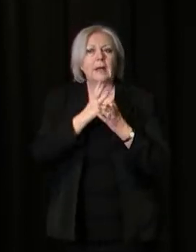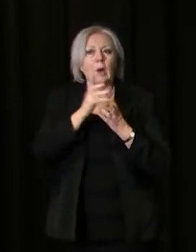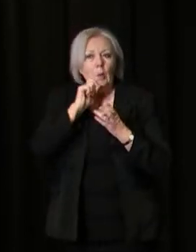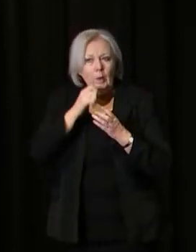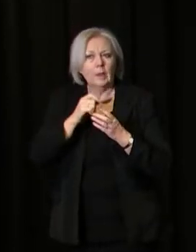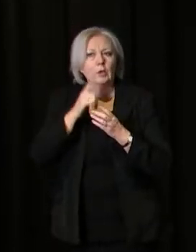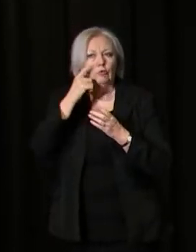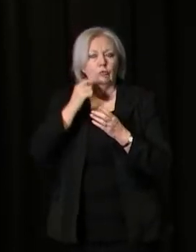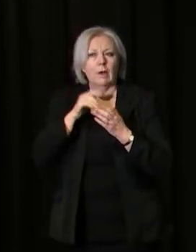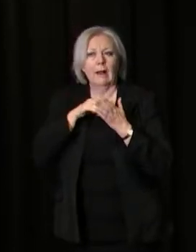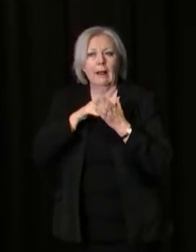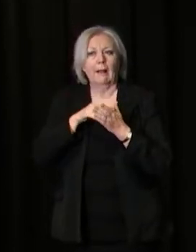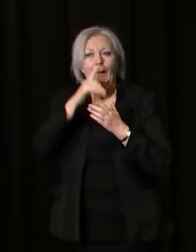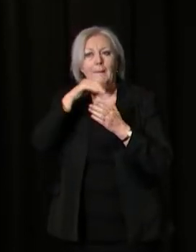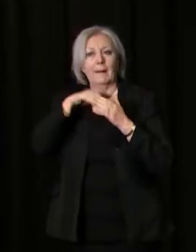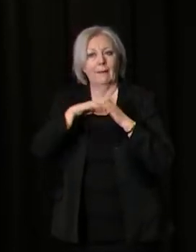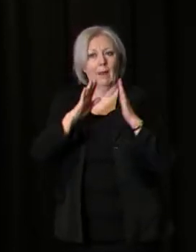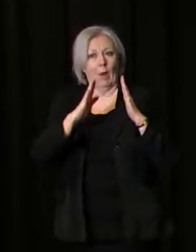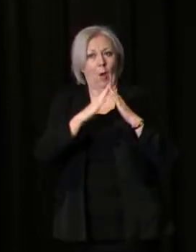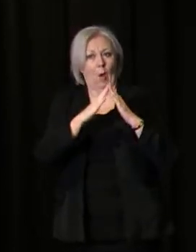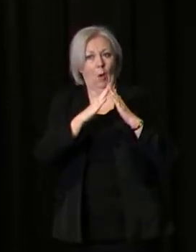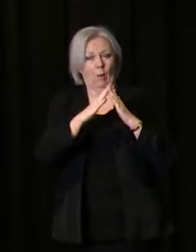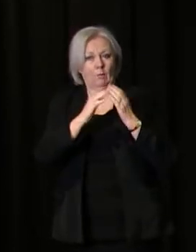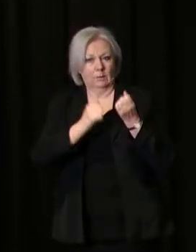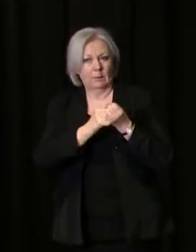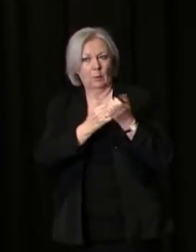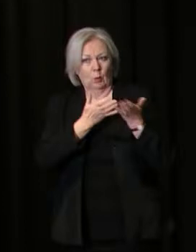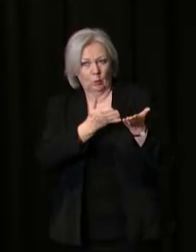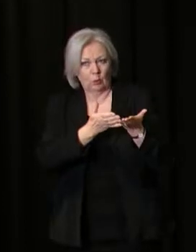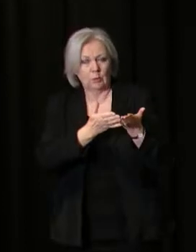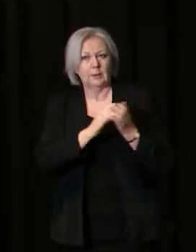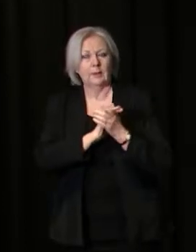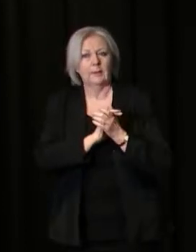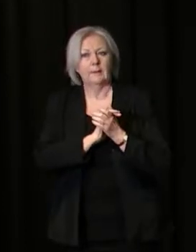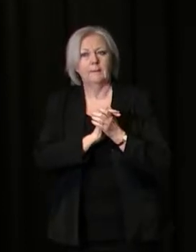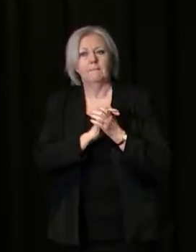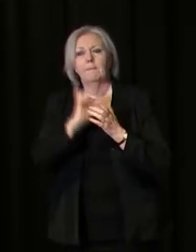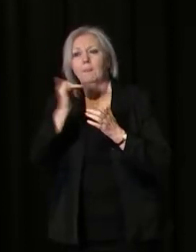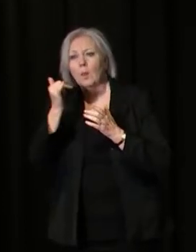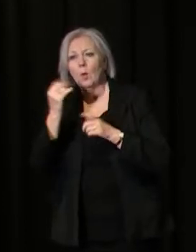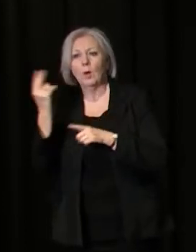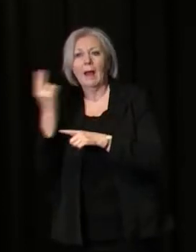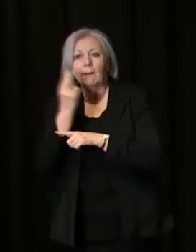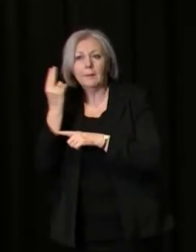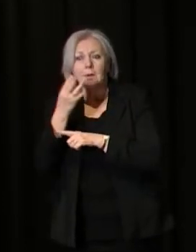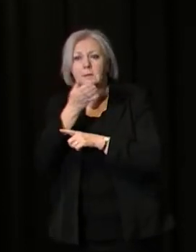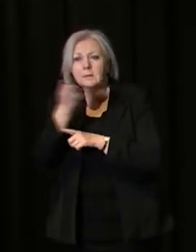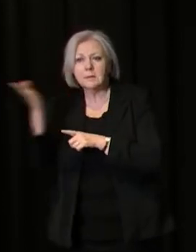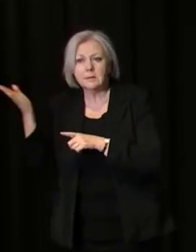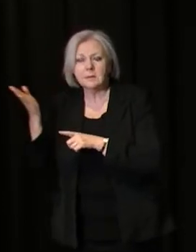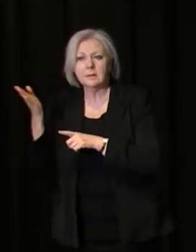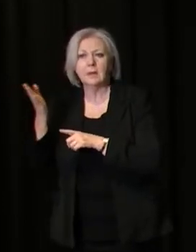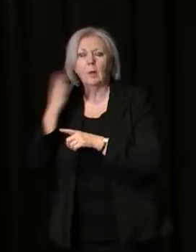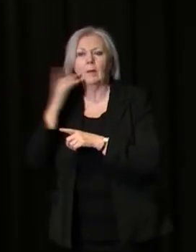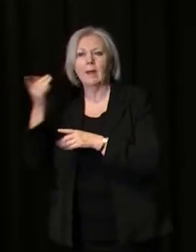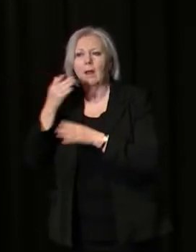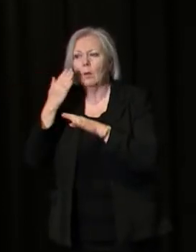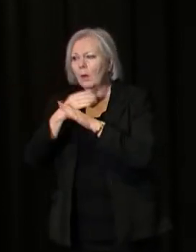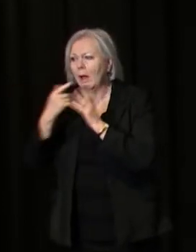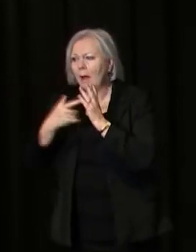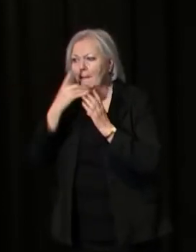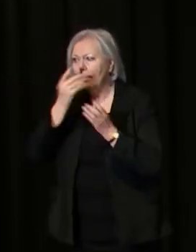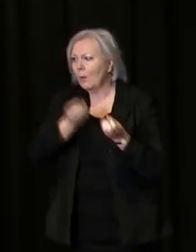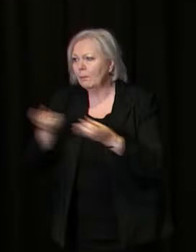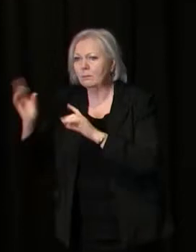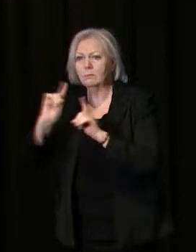with COVID, which is the vast majority, or whether it's the ambulance support service as they triage people and